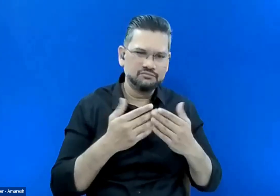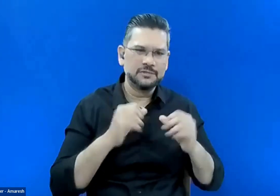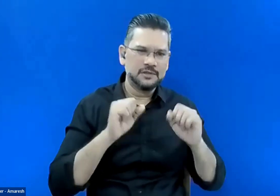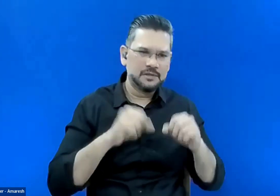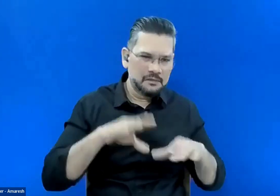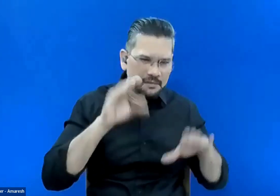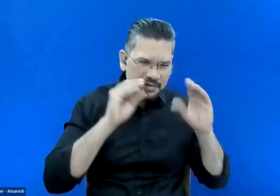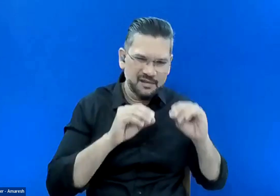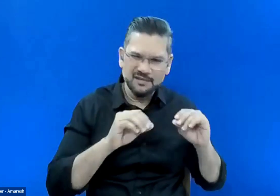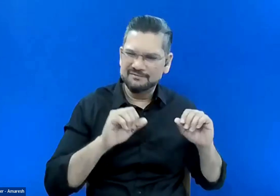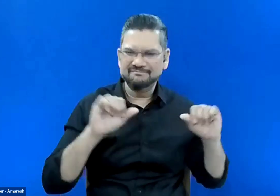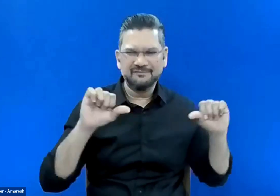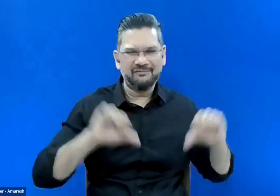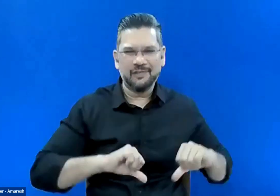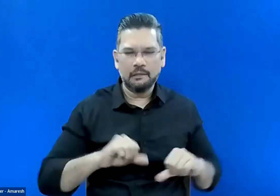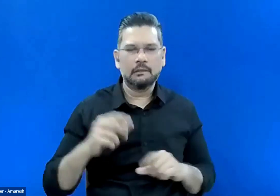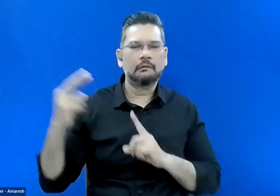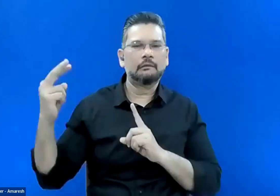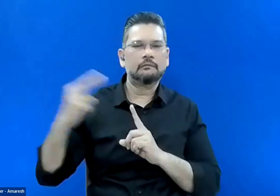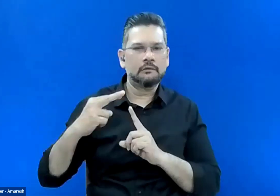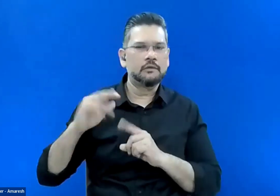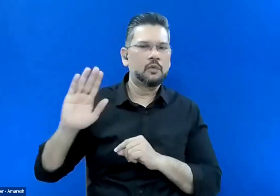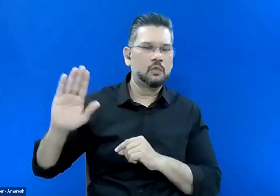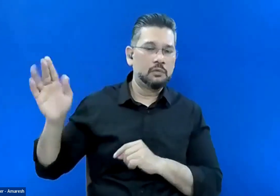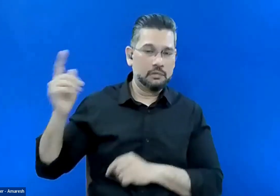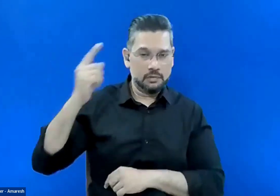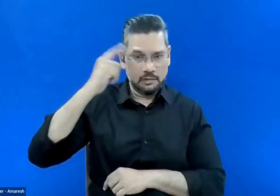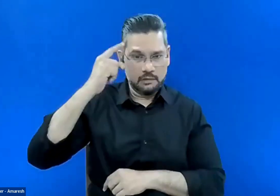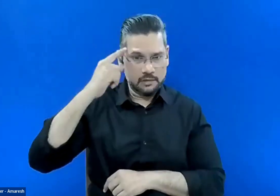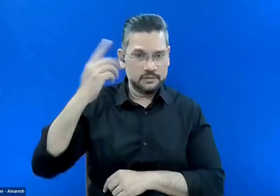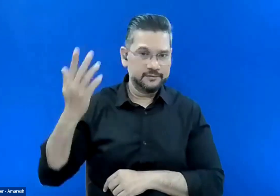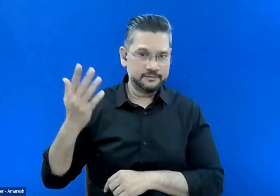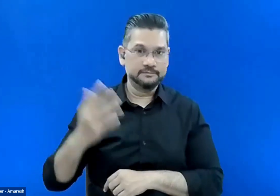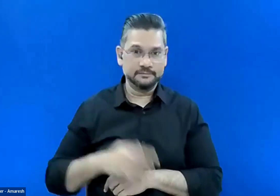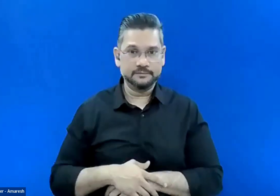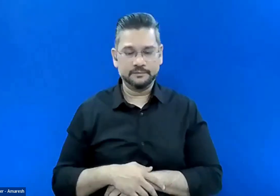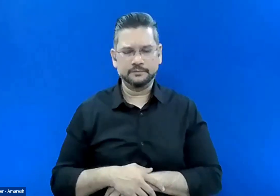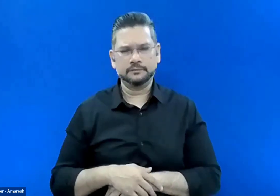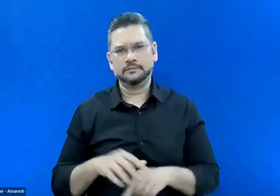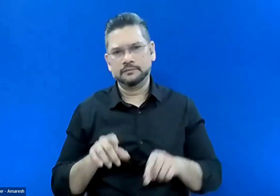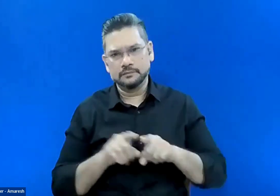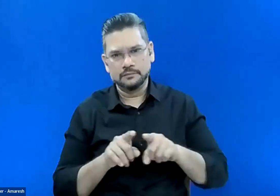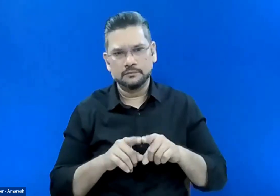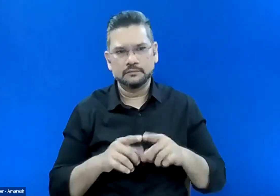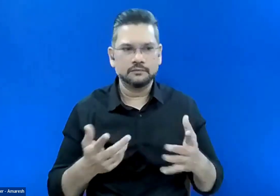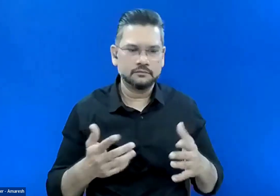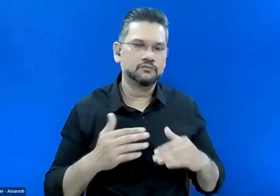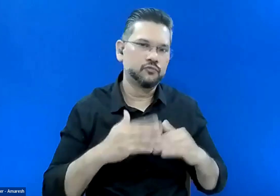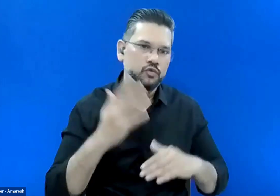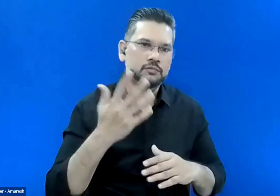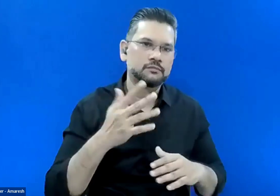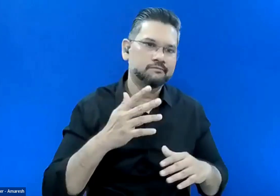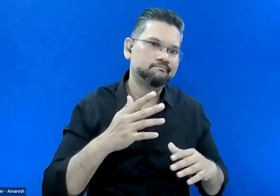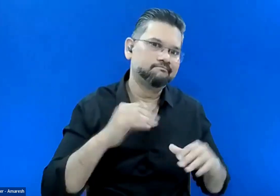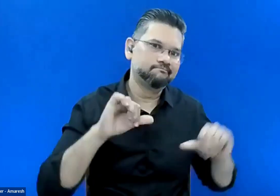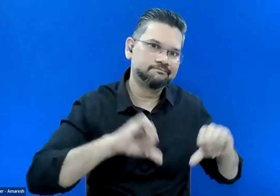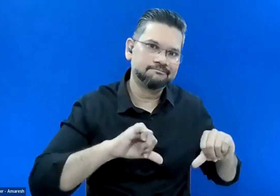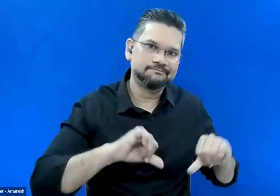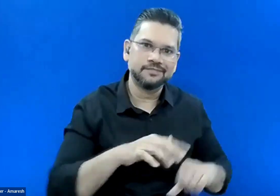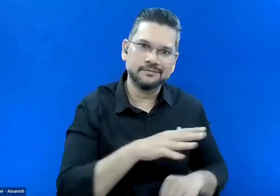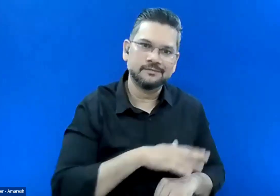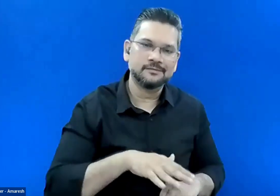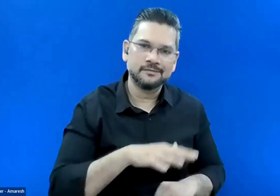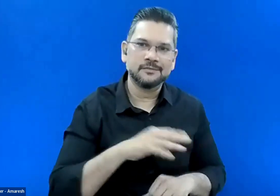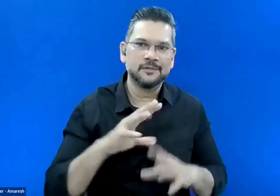societies that favor males, young women with disabilities are further disadvantaged, as families may be reluctant to